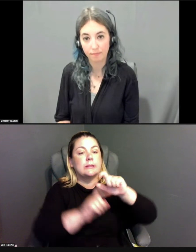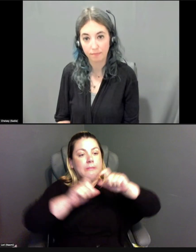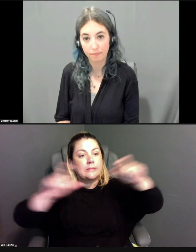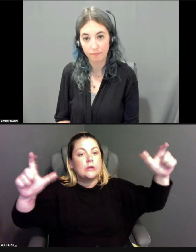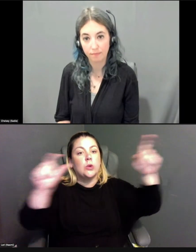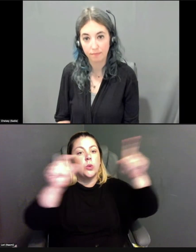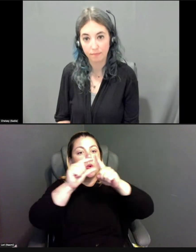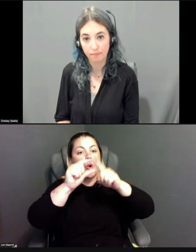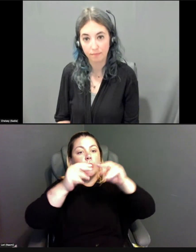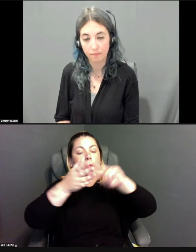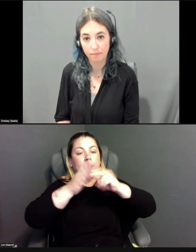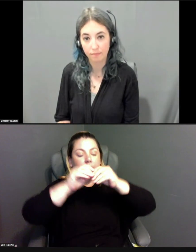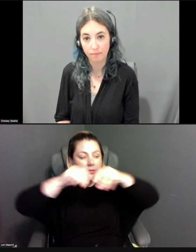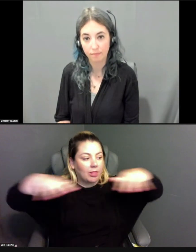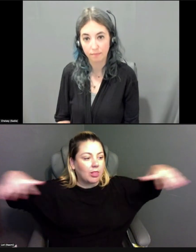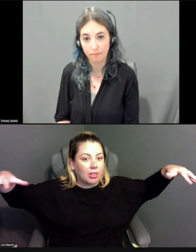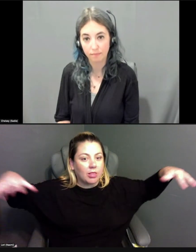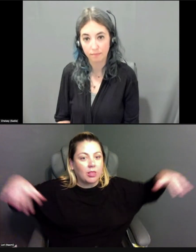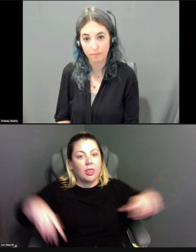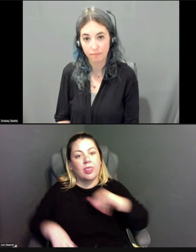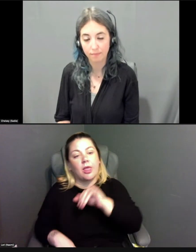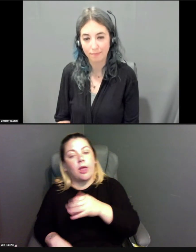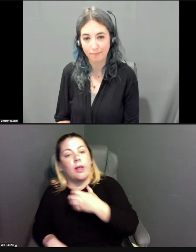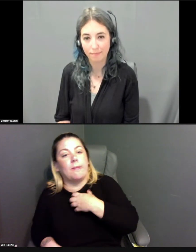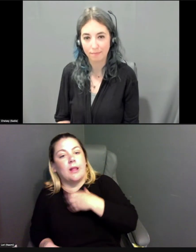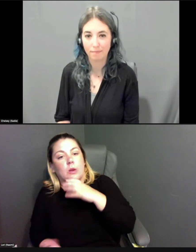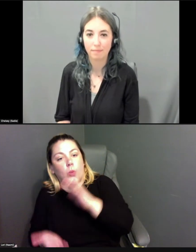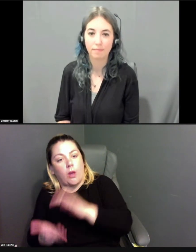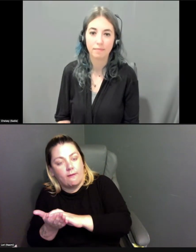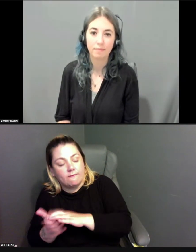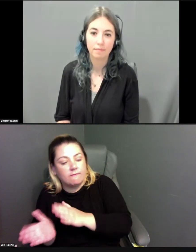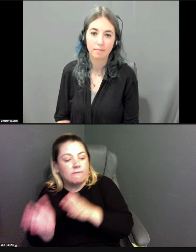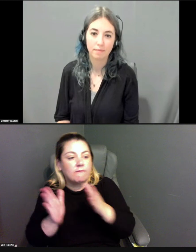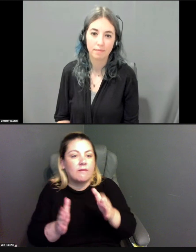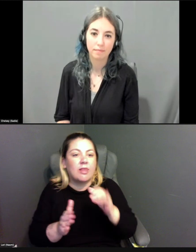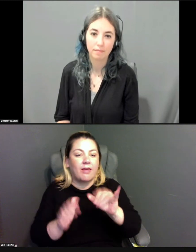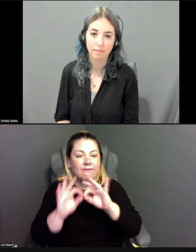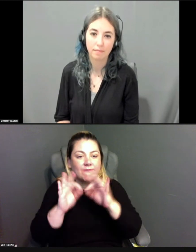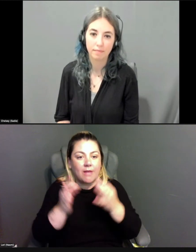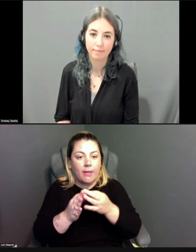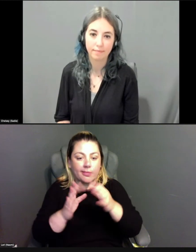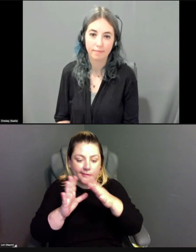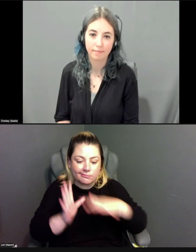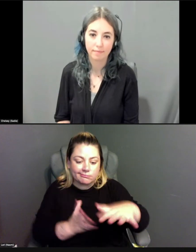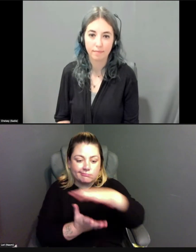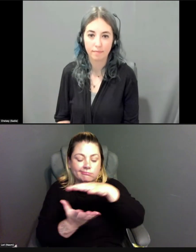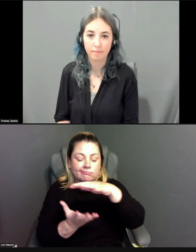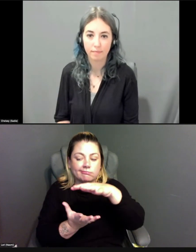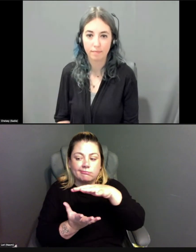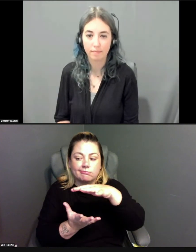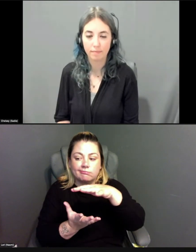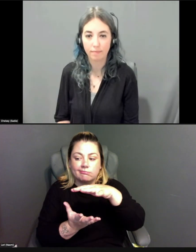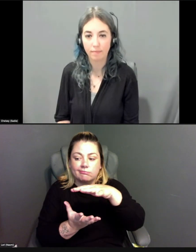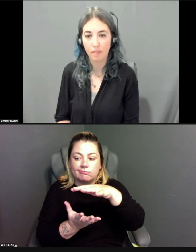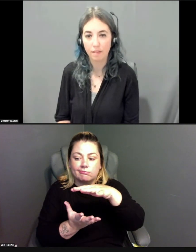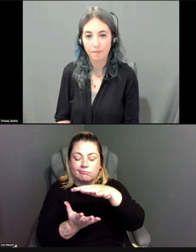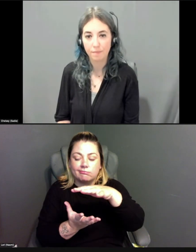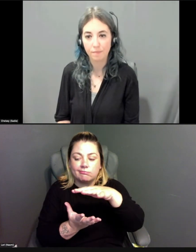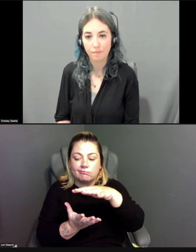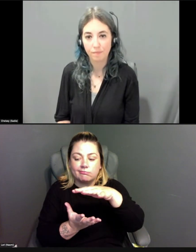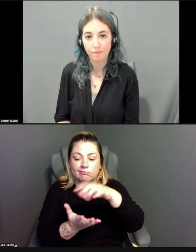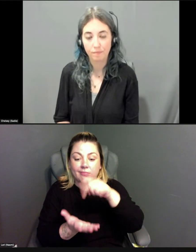needy, the nagging wife trope that like I was talking about, and that family dynamic is definitely